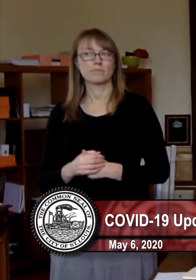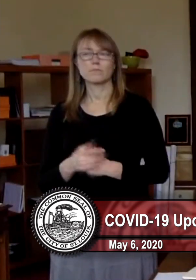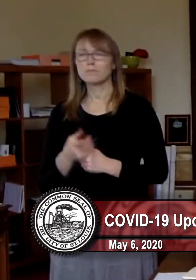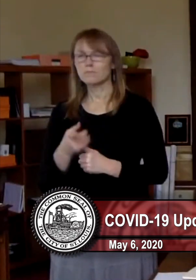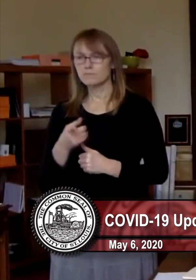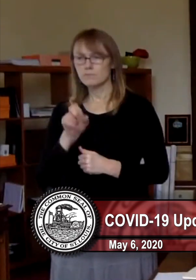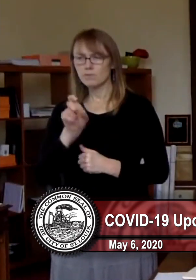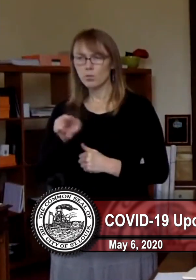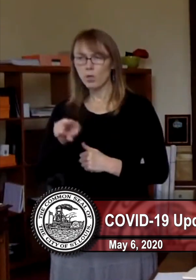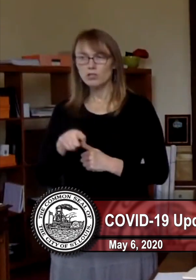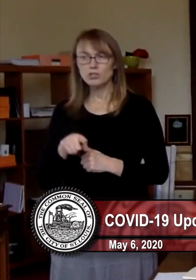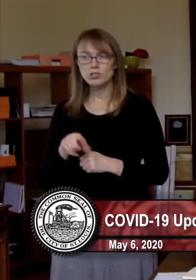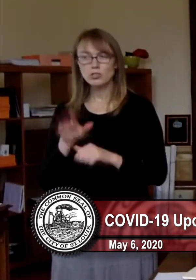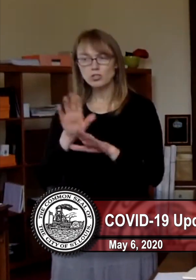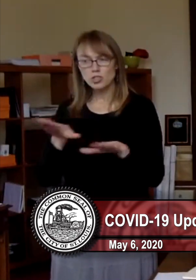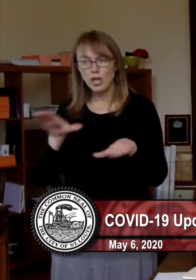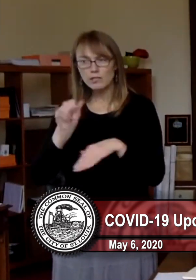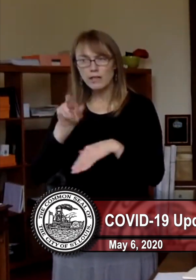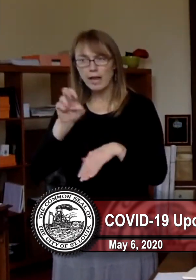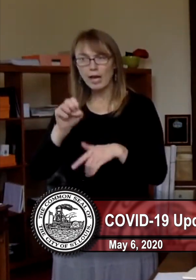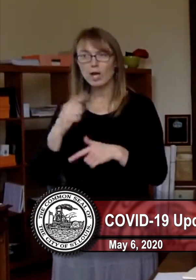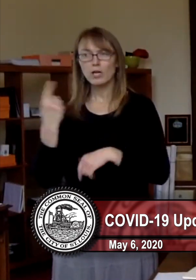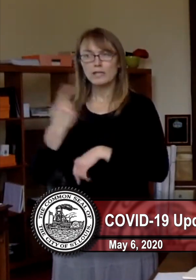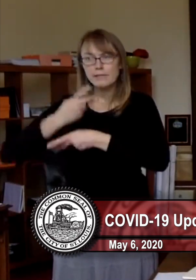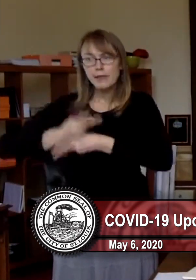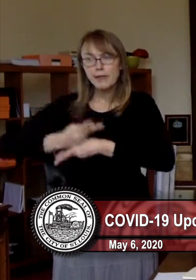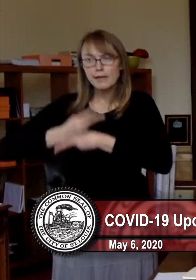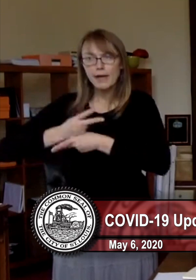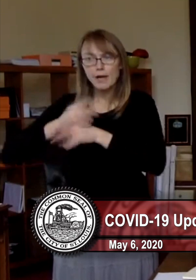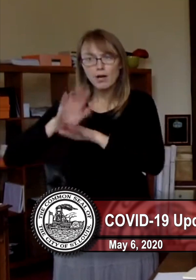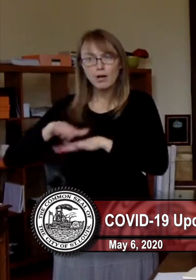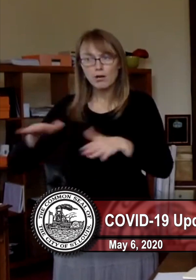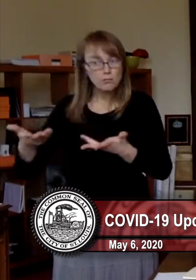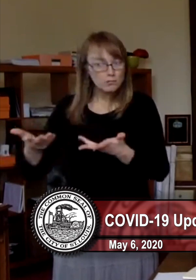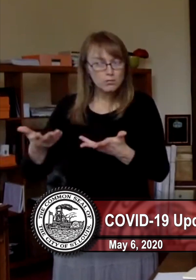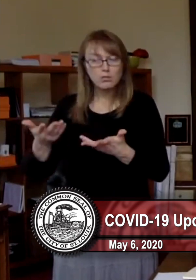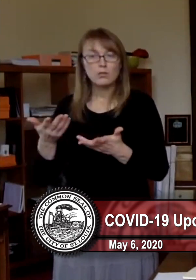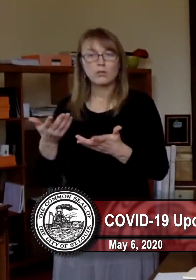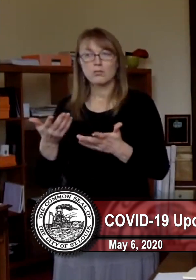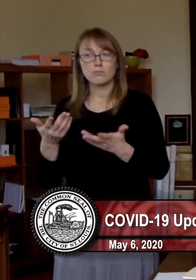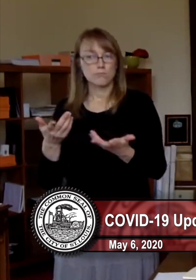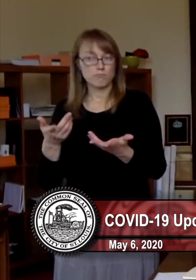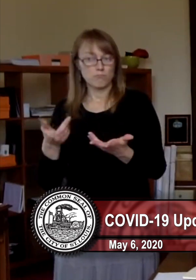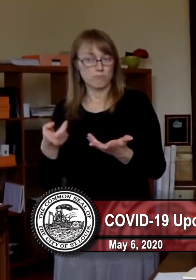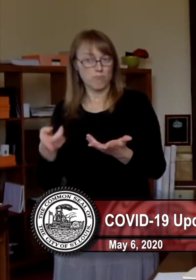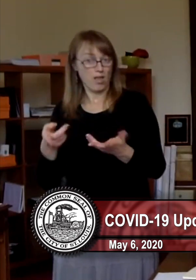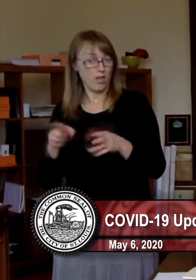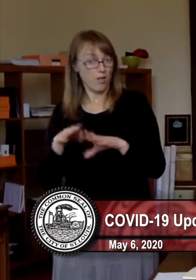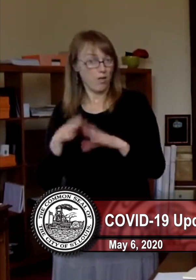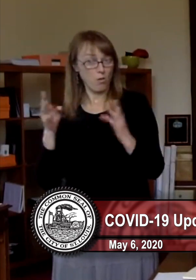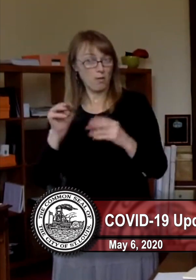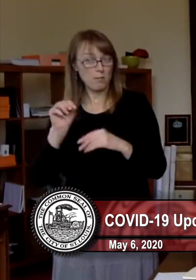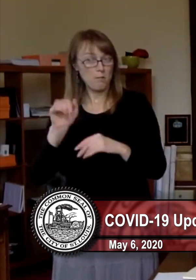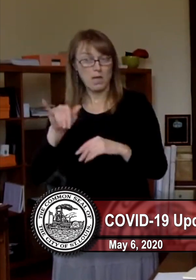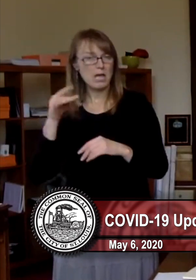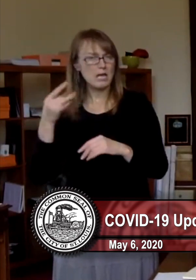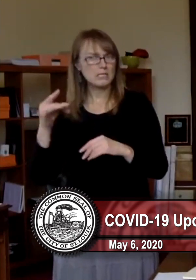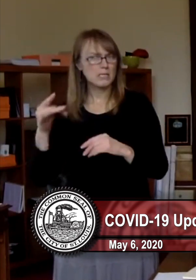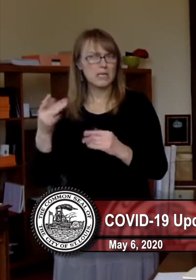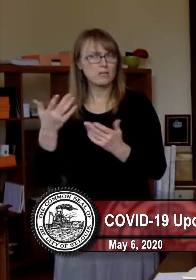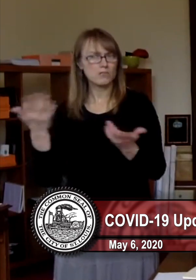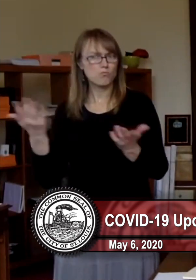daycare industry and people who work in those settings come May 18th. So we